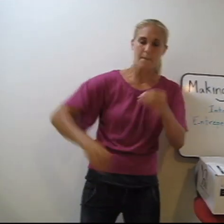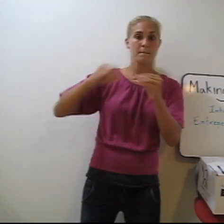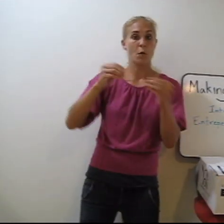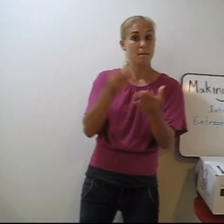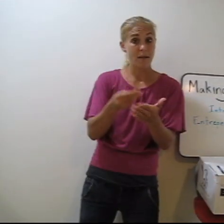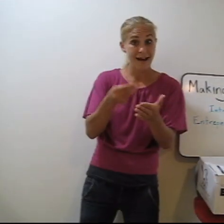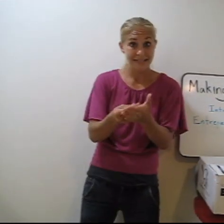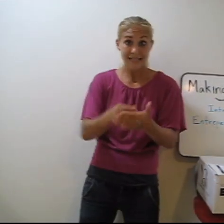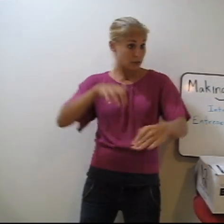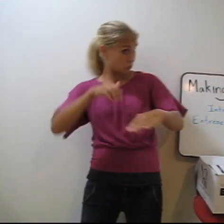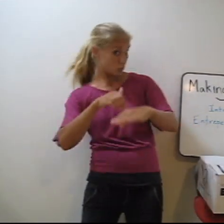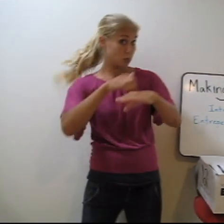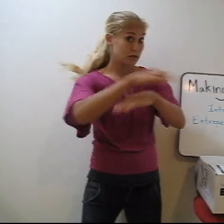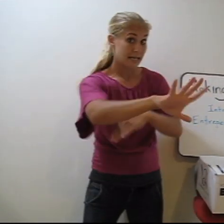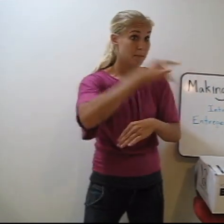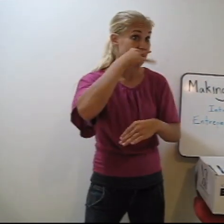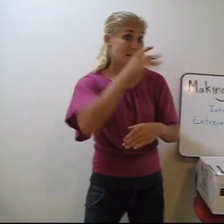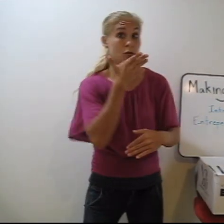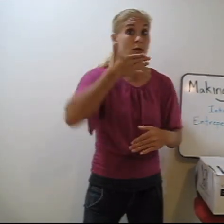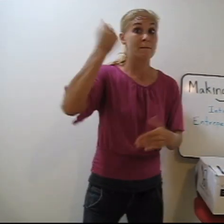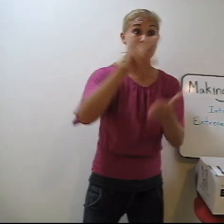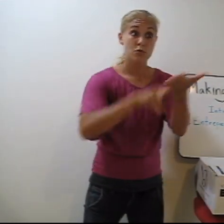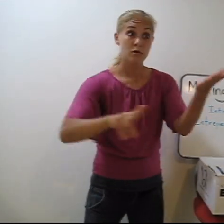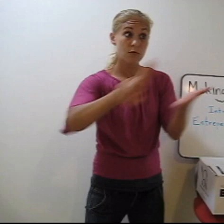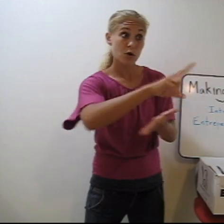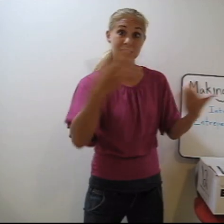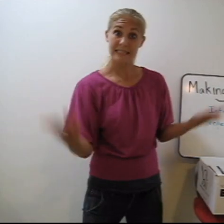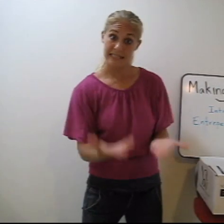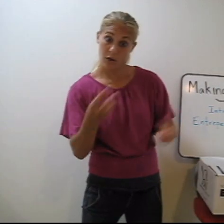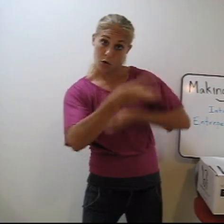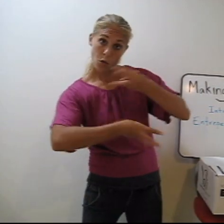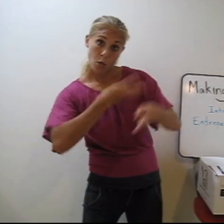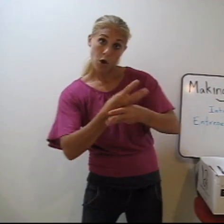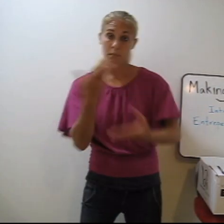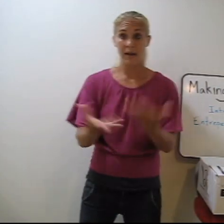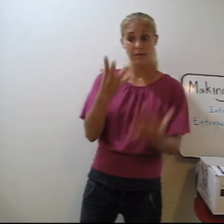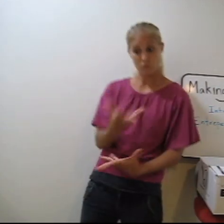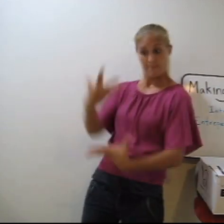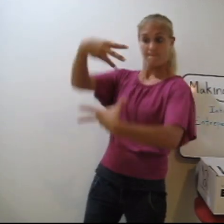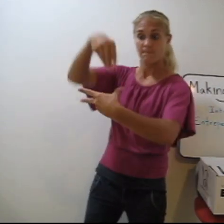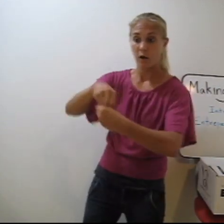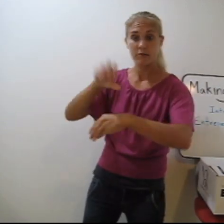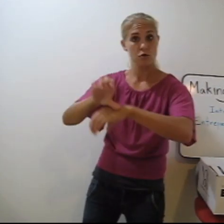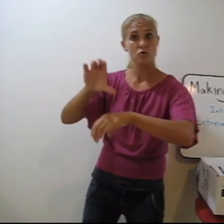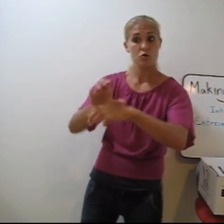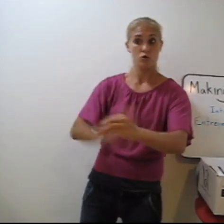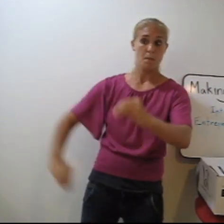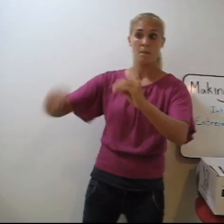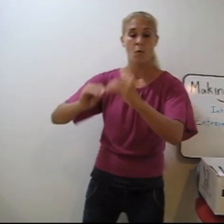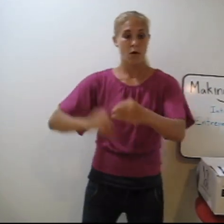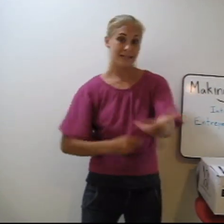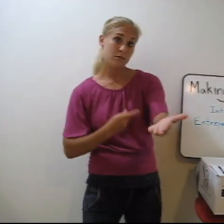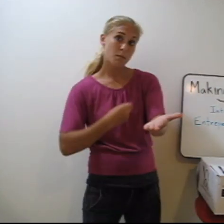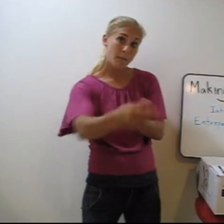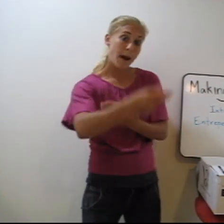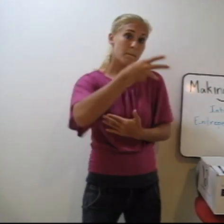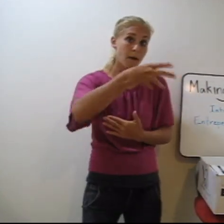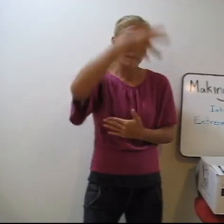your children to the best universities around the world? Is it to contribute to your church? Is it to buy your parents a home so they don't have to worry about